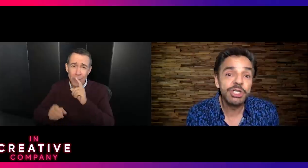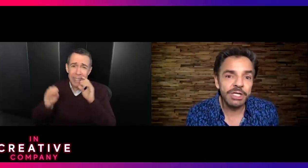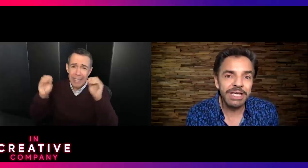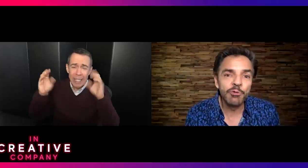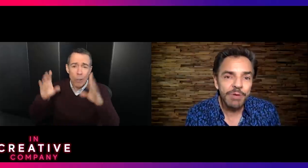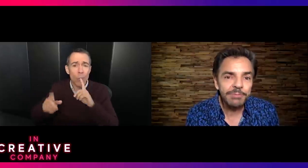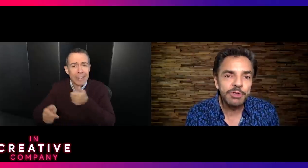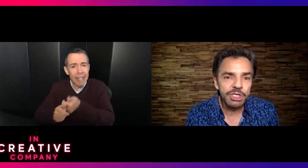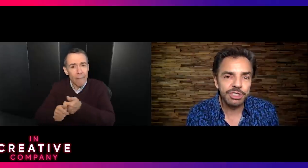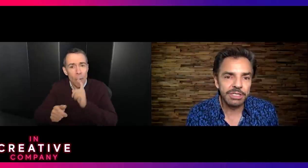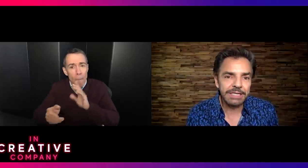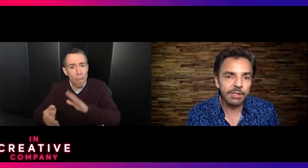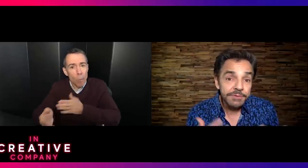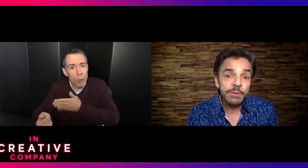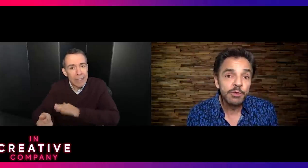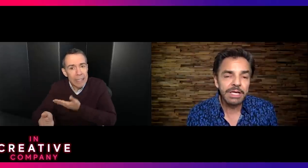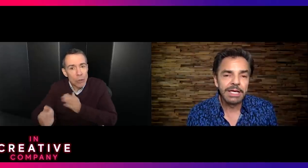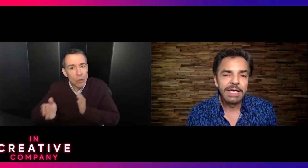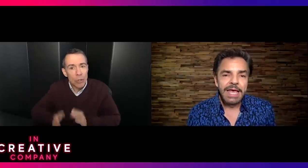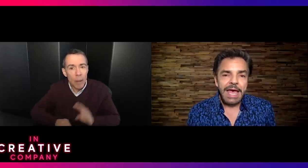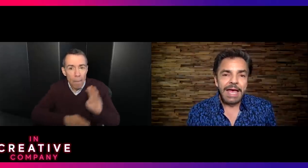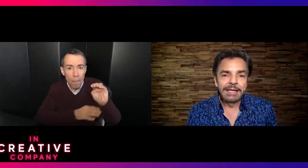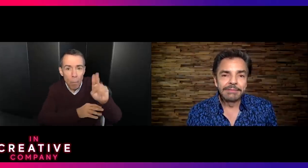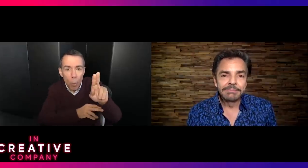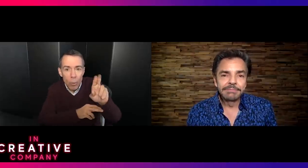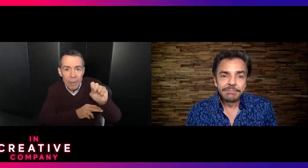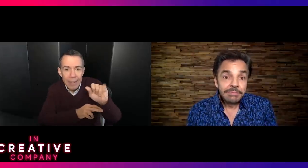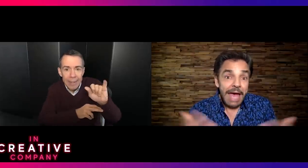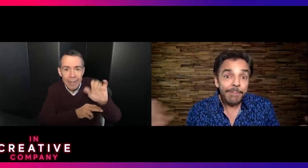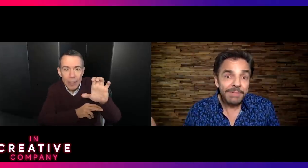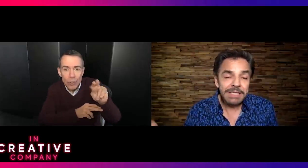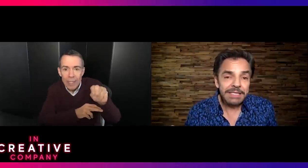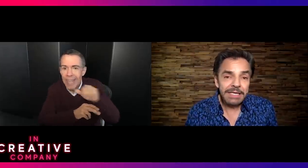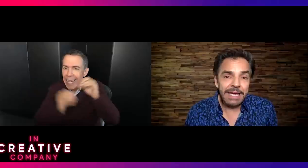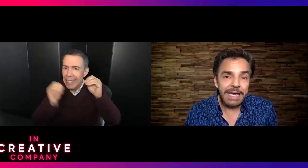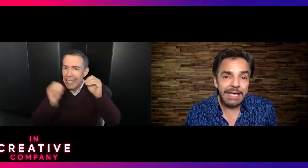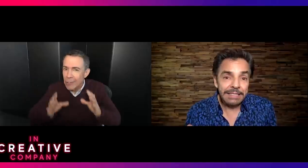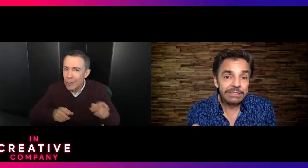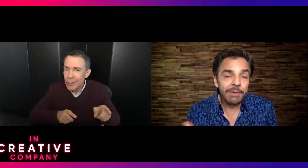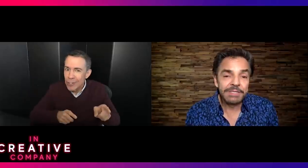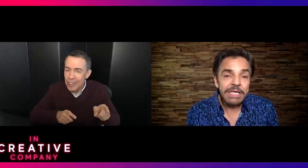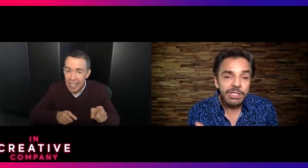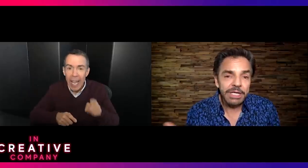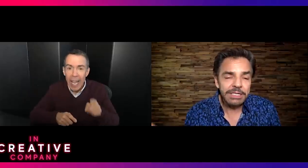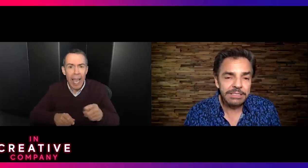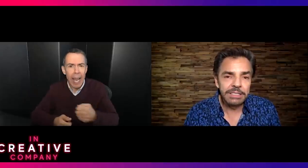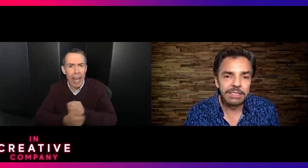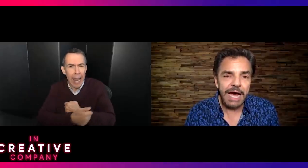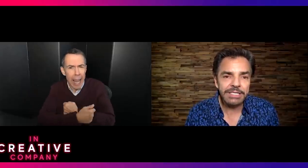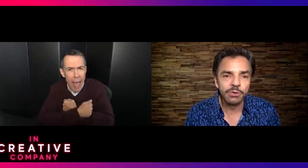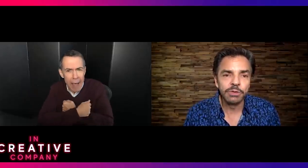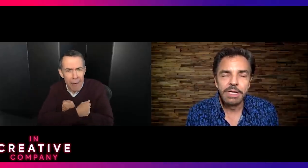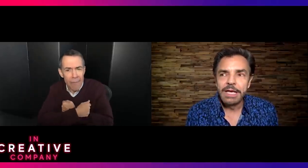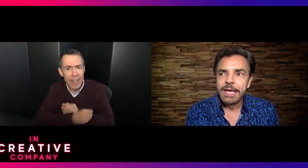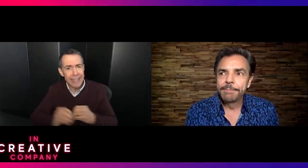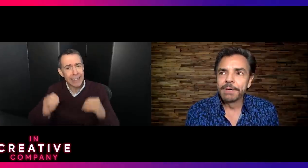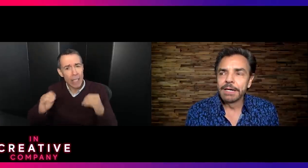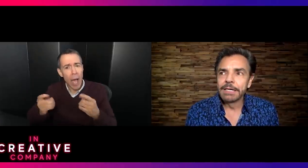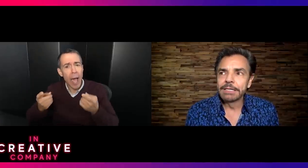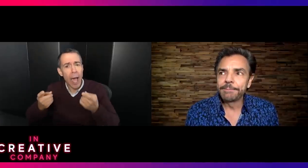a musician, a real musician that loves music and happens that he ends up teaching in a high